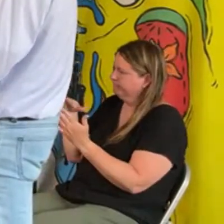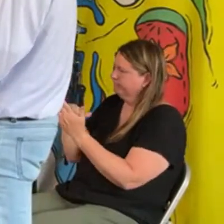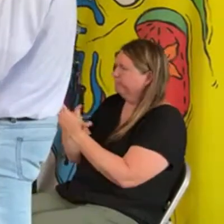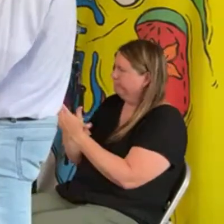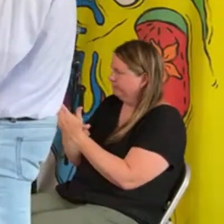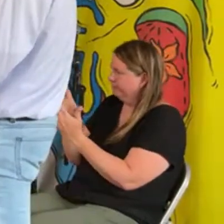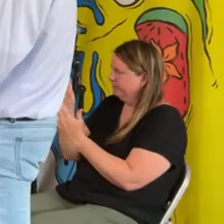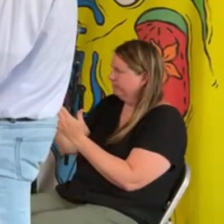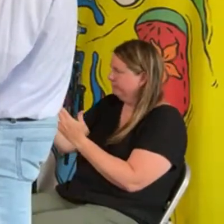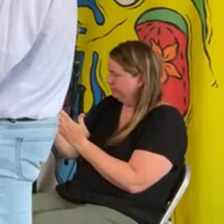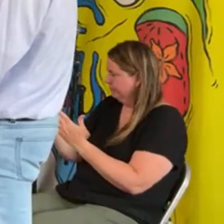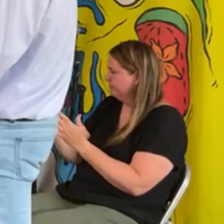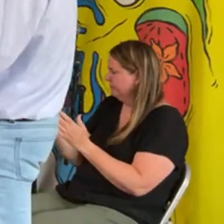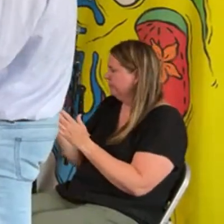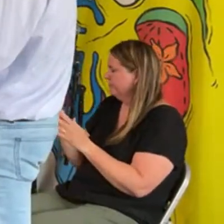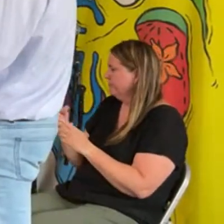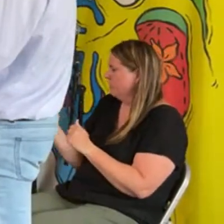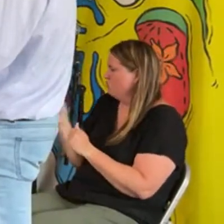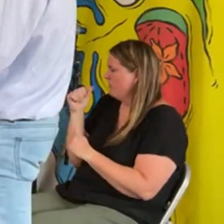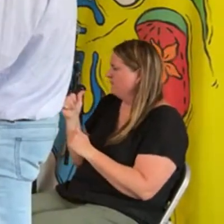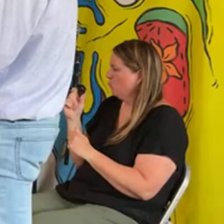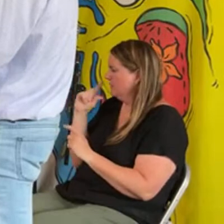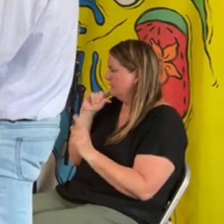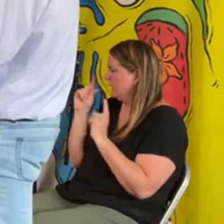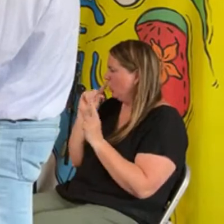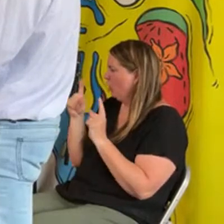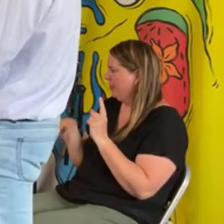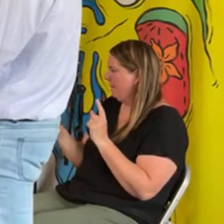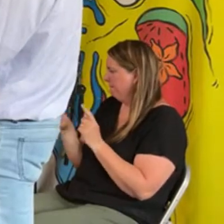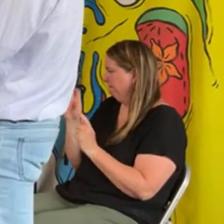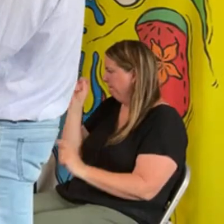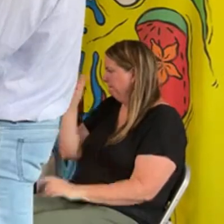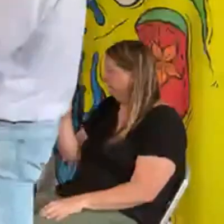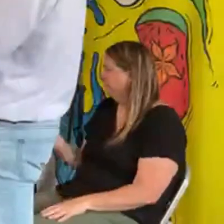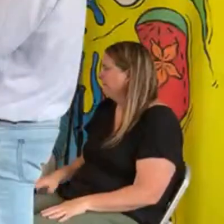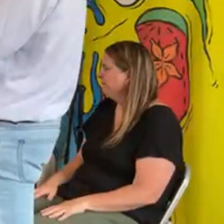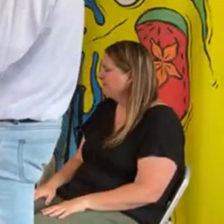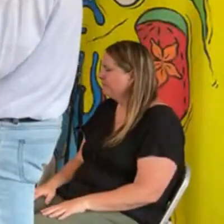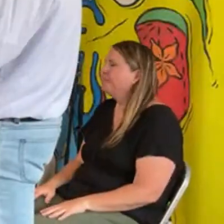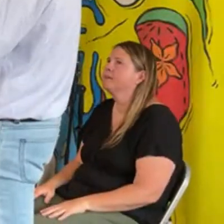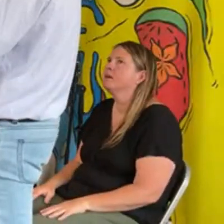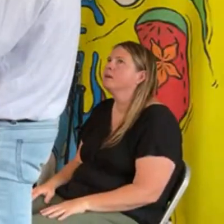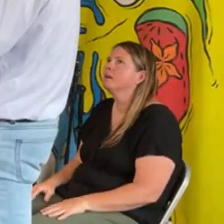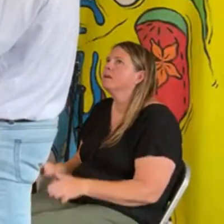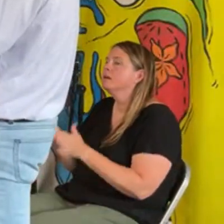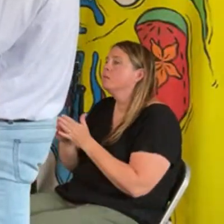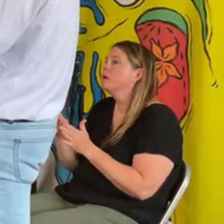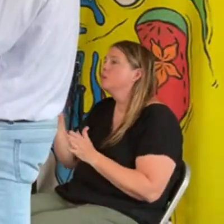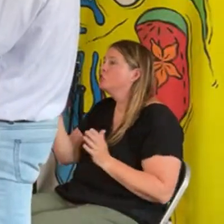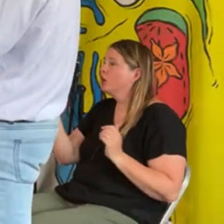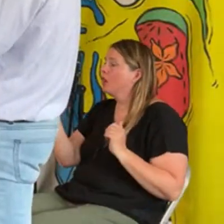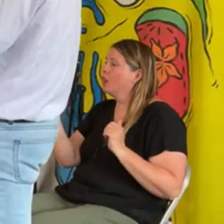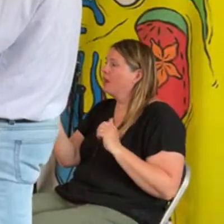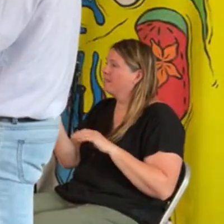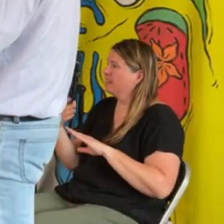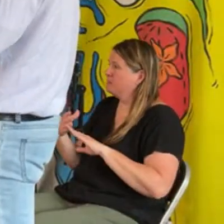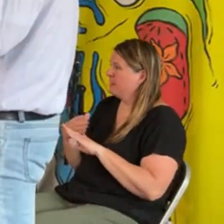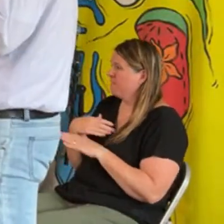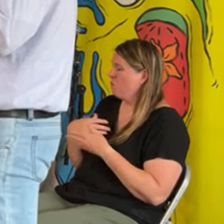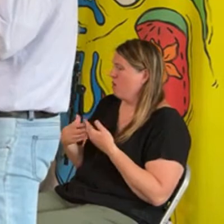authorities by refusing to hear them. Okay? You can get on page 11, but before I go on, I